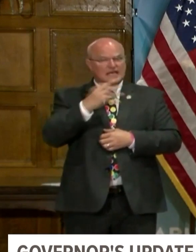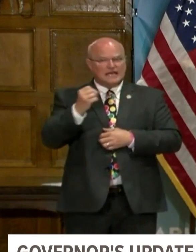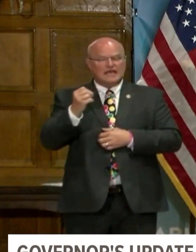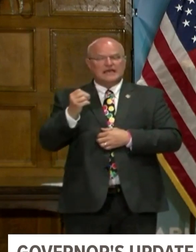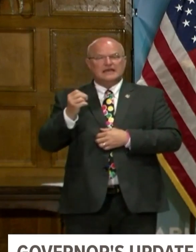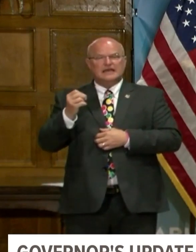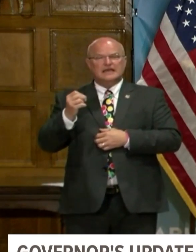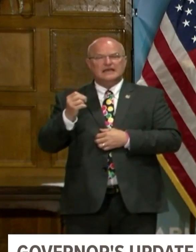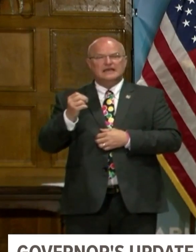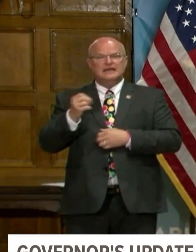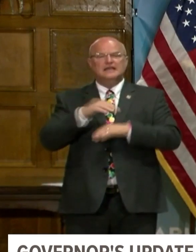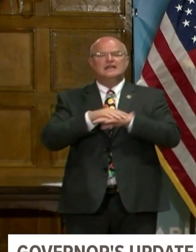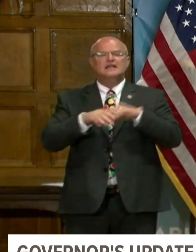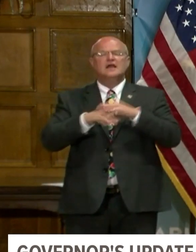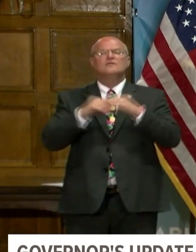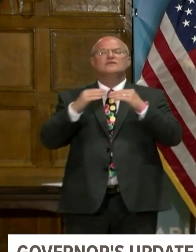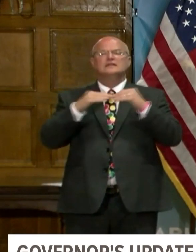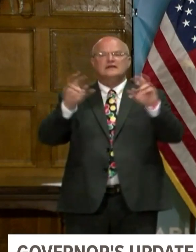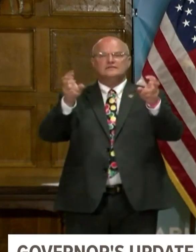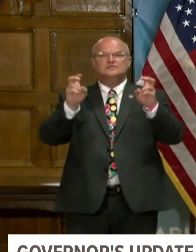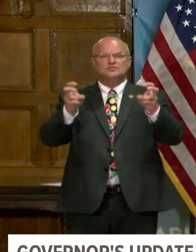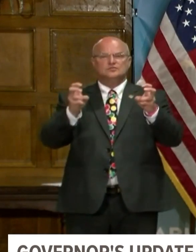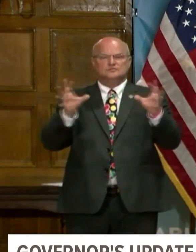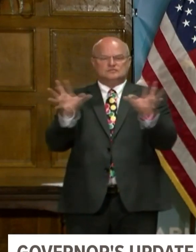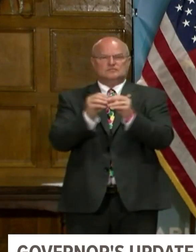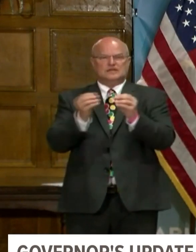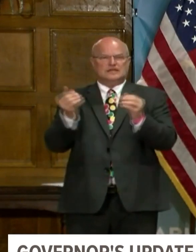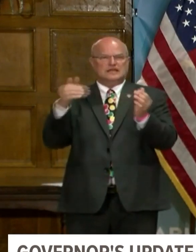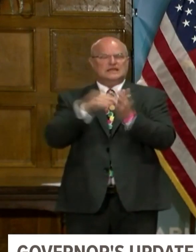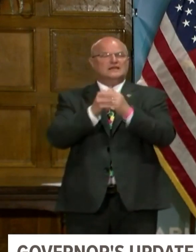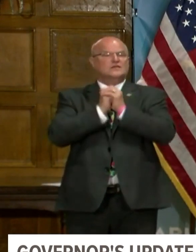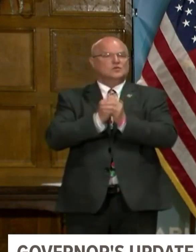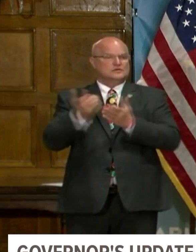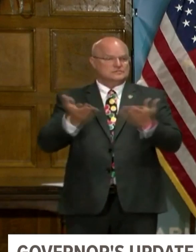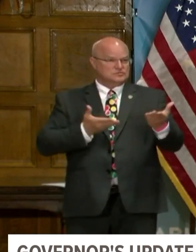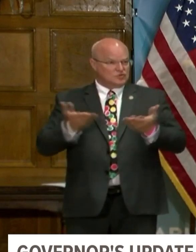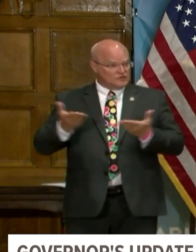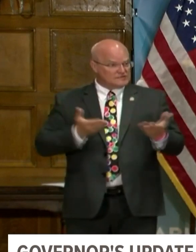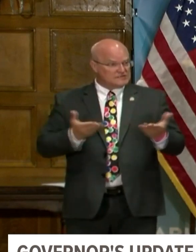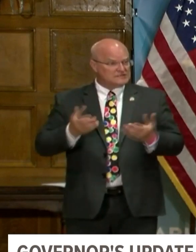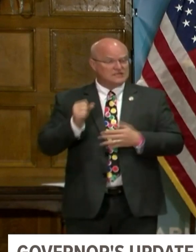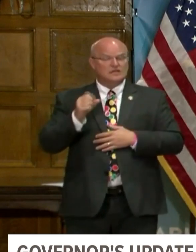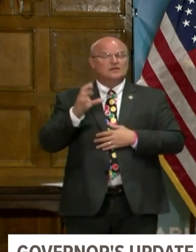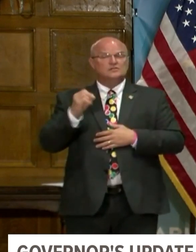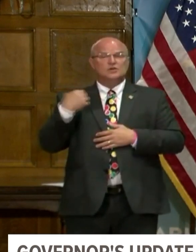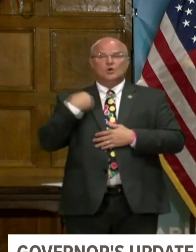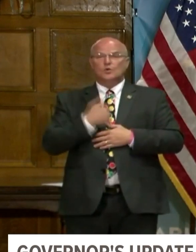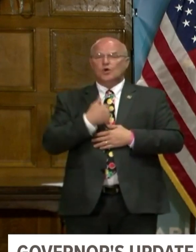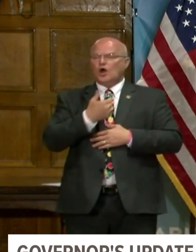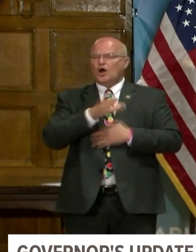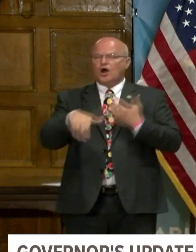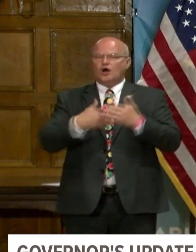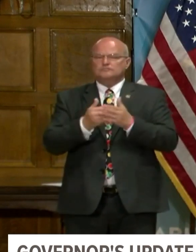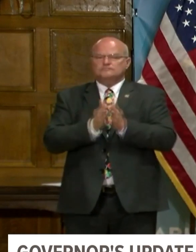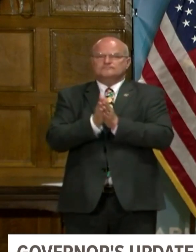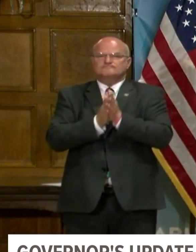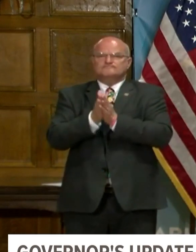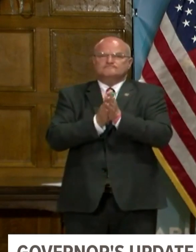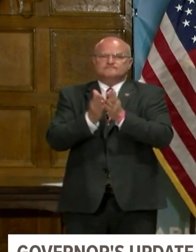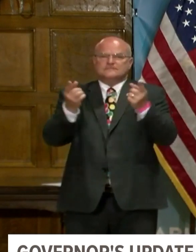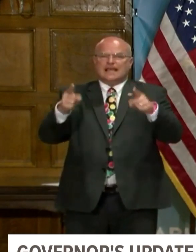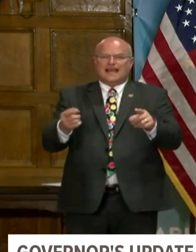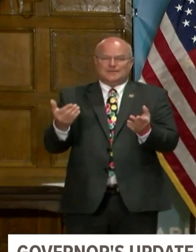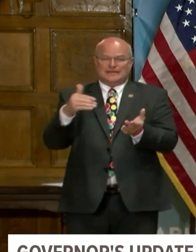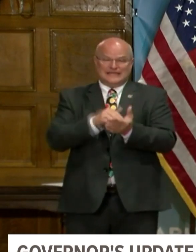and comfort level in terms of reconvening their worship services. And so we're all anxious for that to